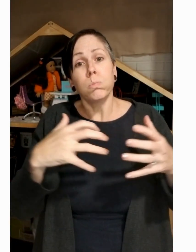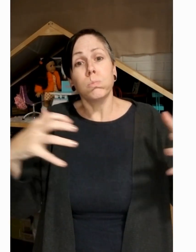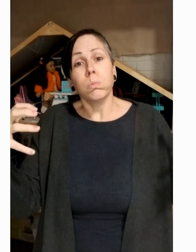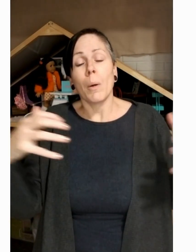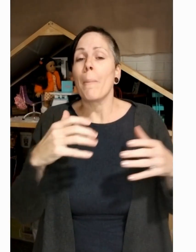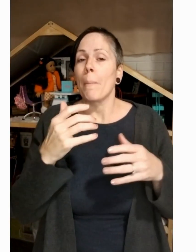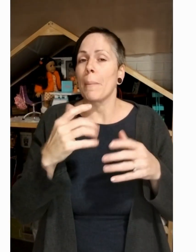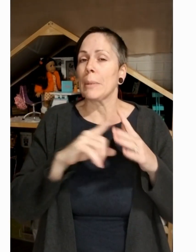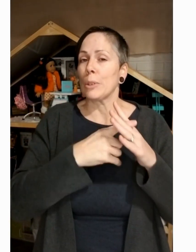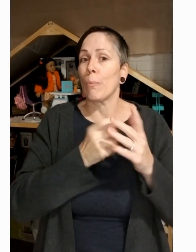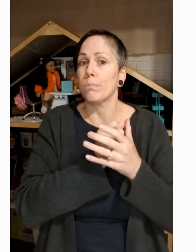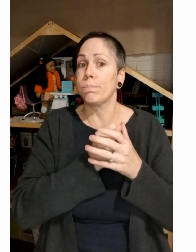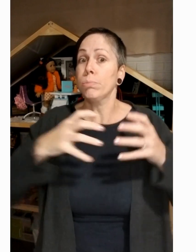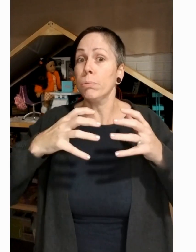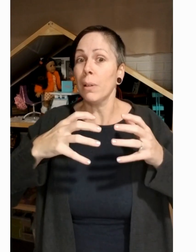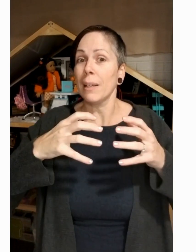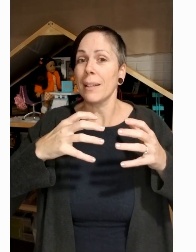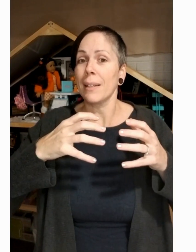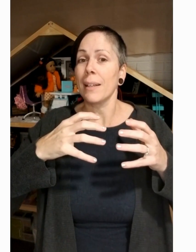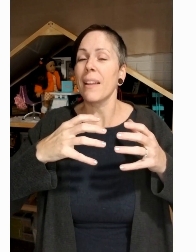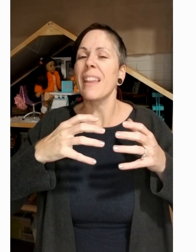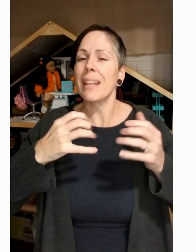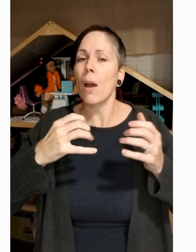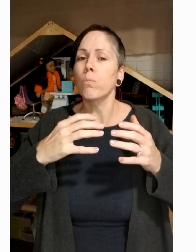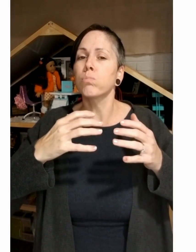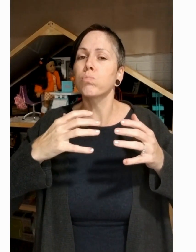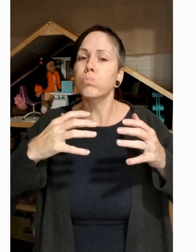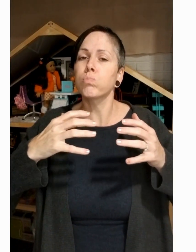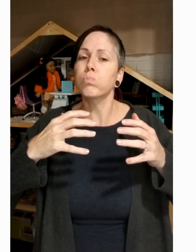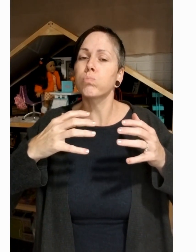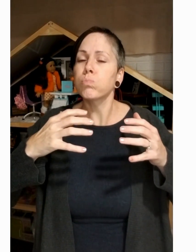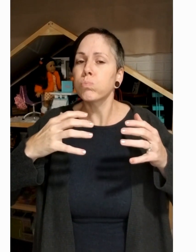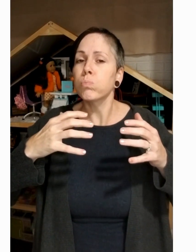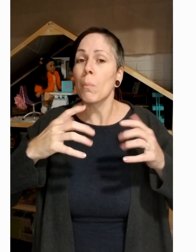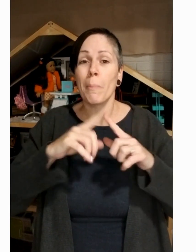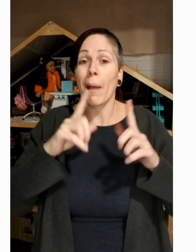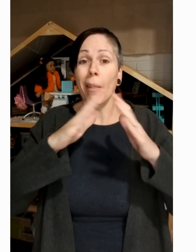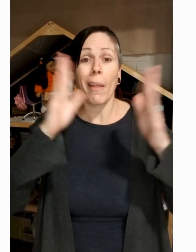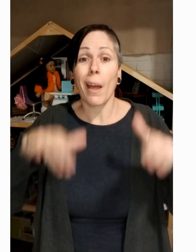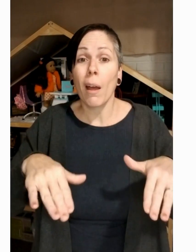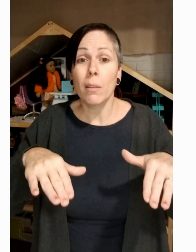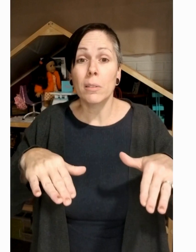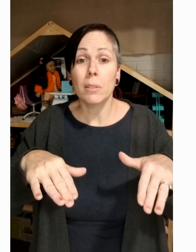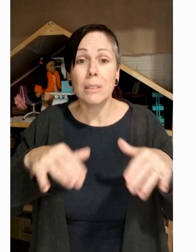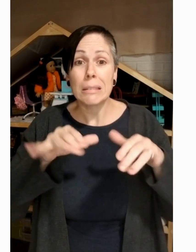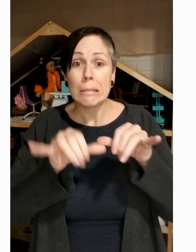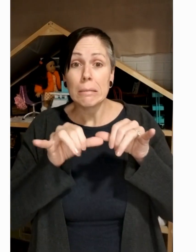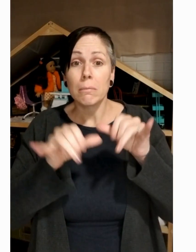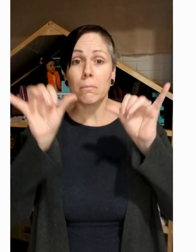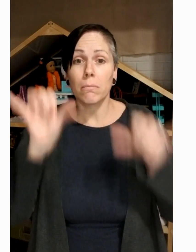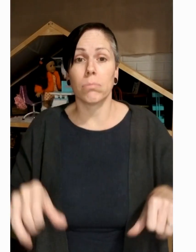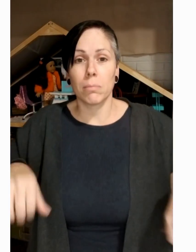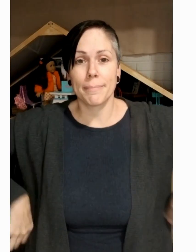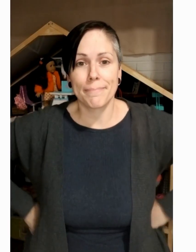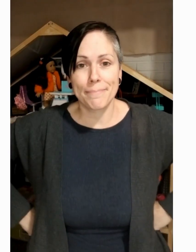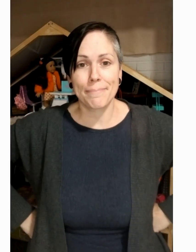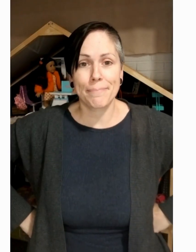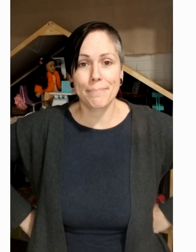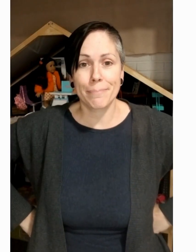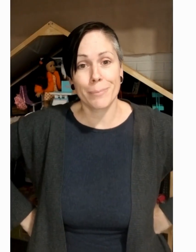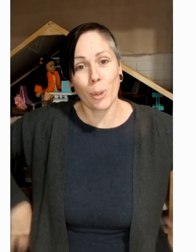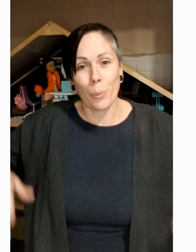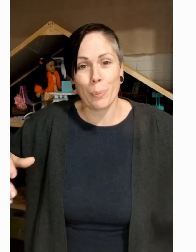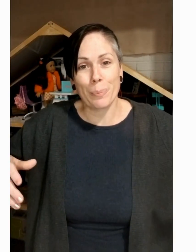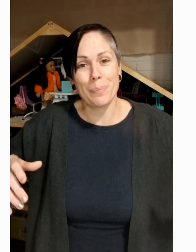slower rate. And it has started to do so, which is good because the house doesn't keep growing right along with it. So yeah, anyway,